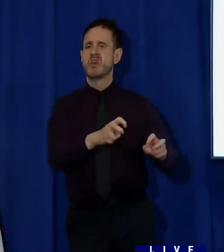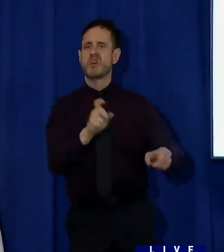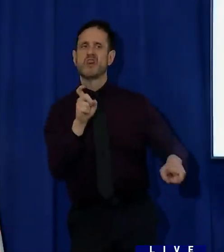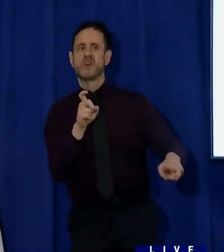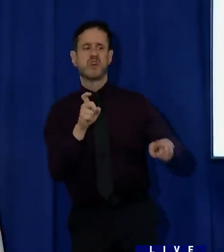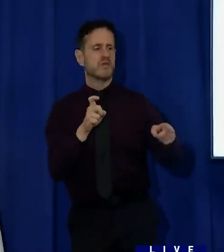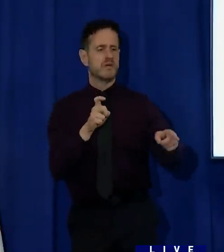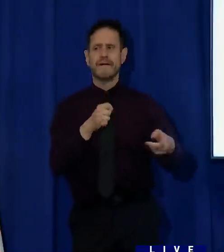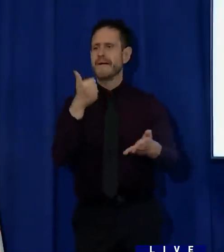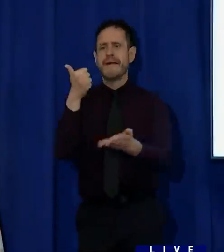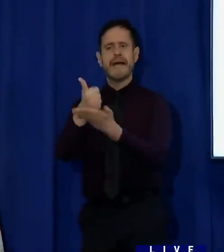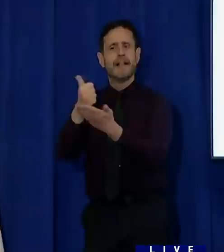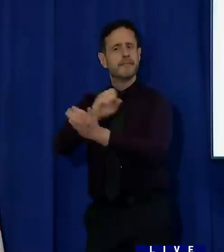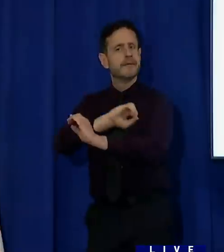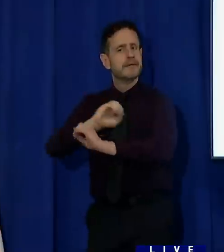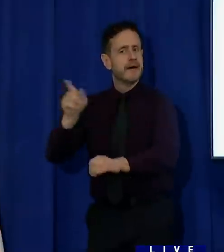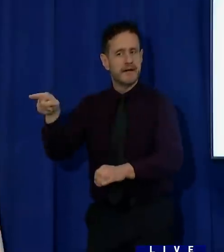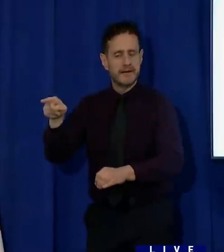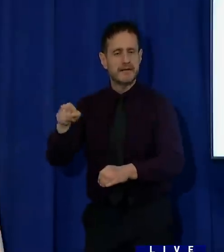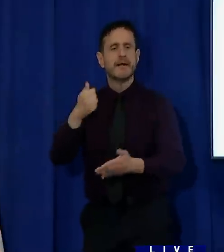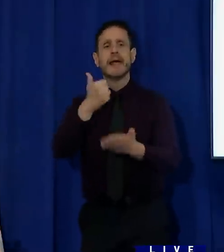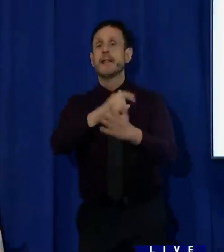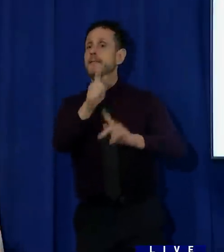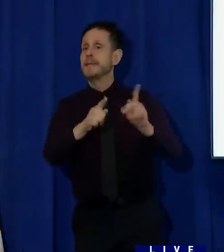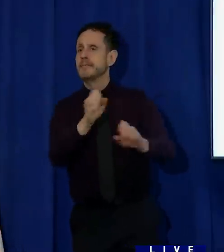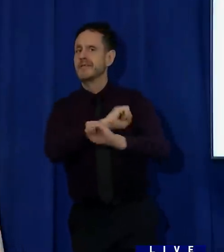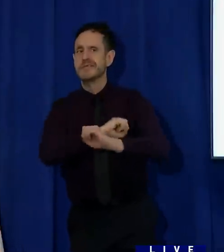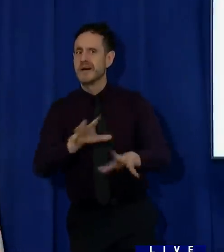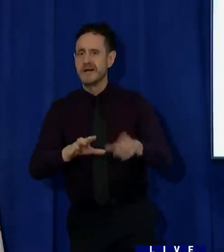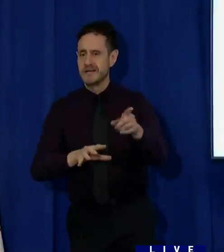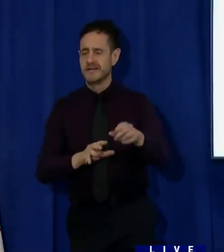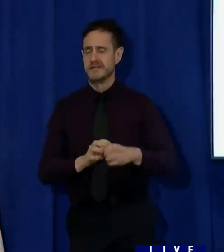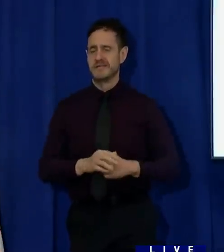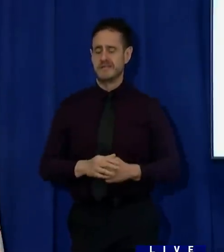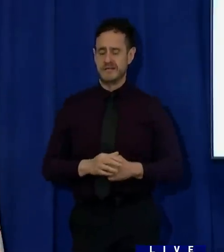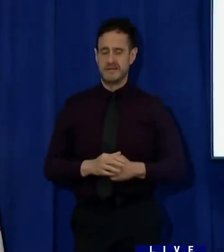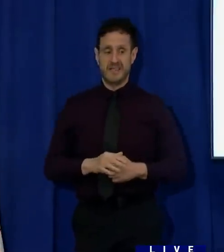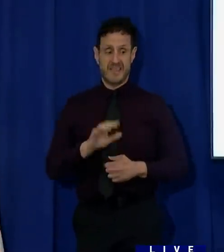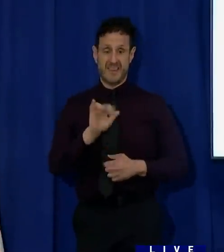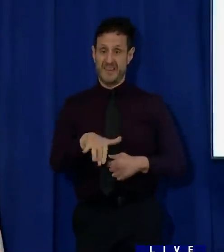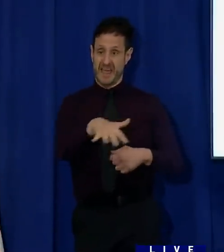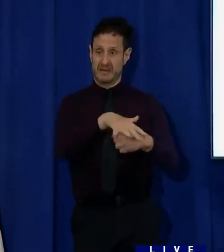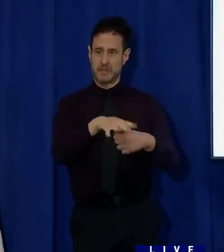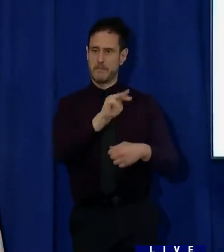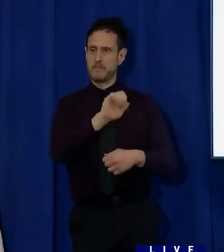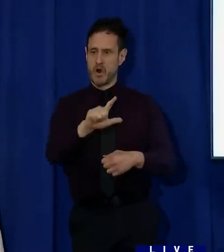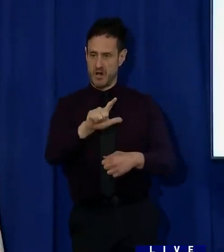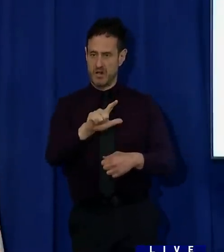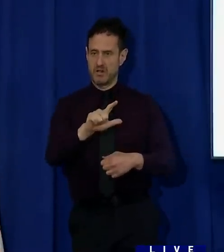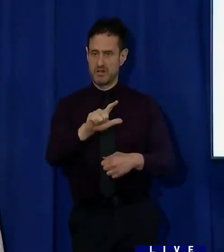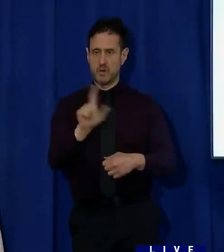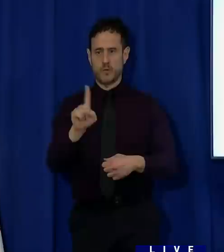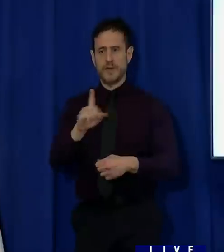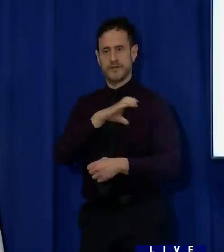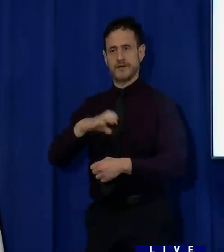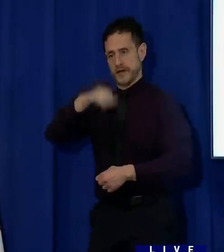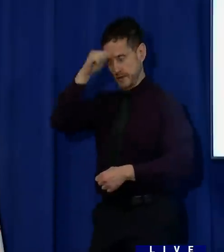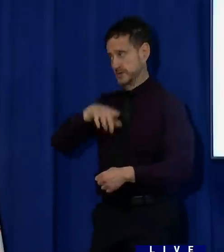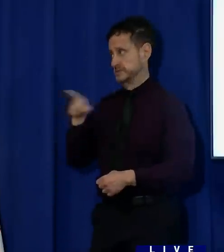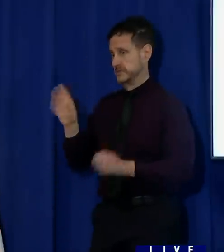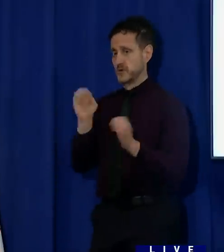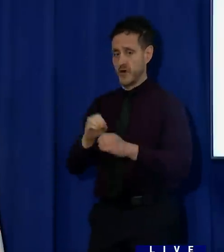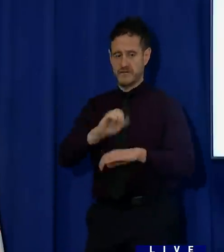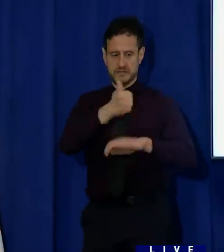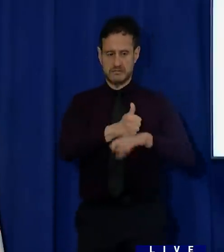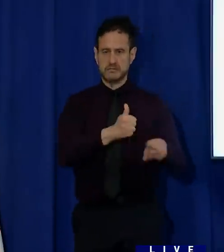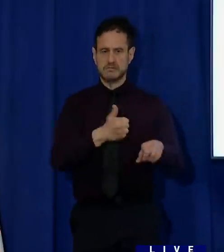did nothing to help these citizens. I know that mall, I've known the congressman, did